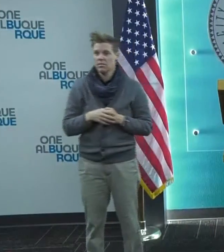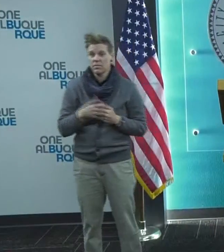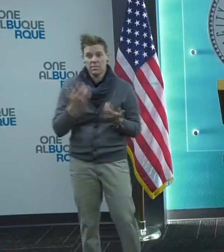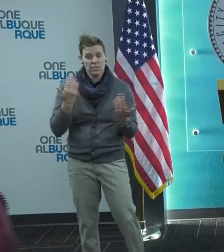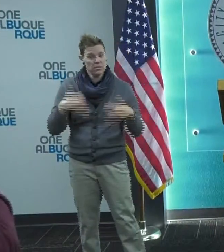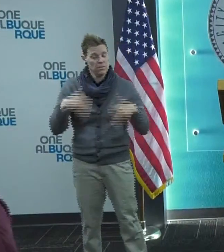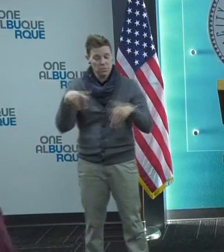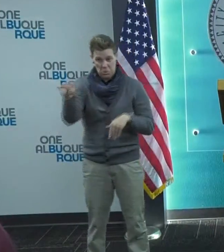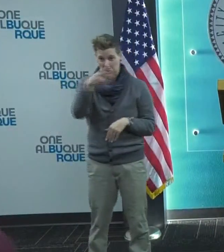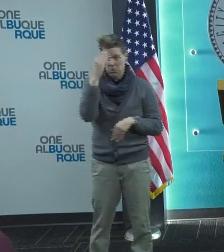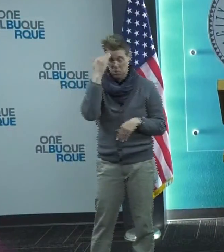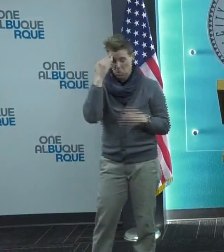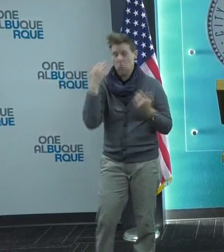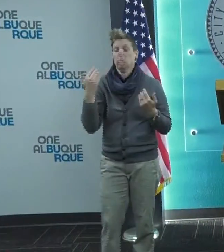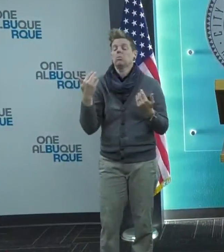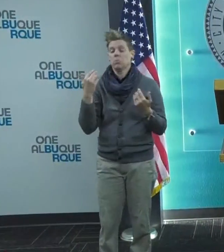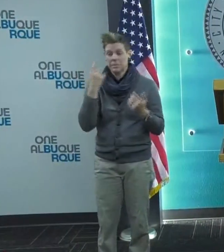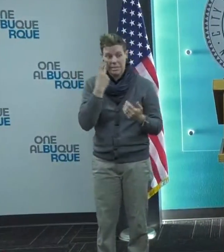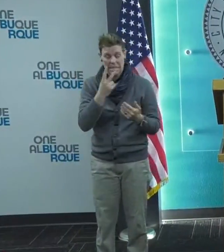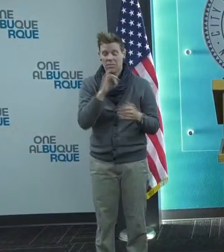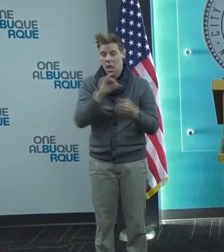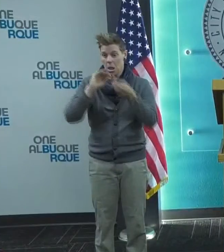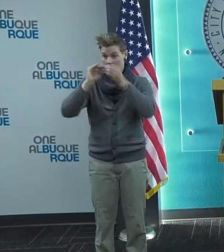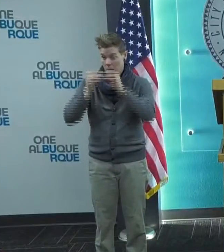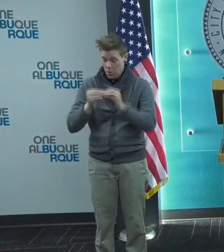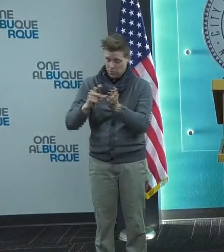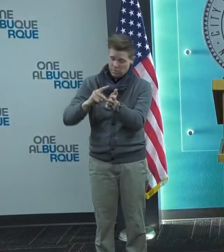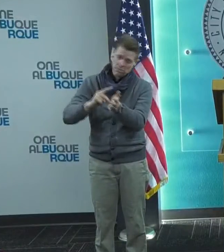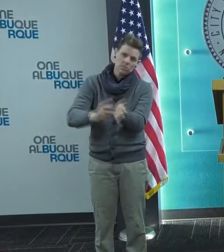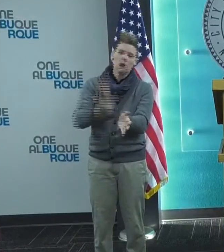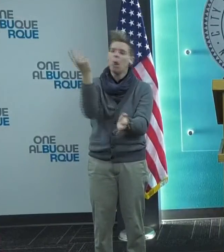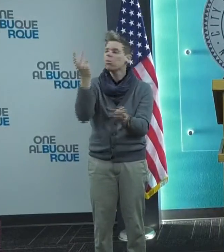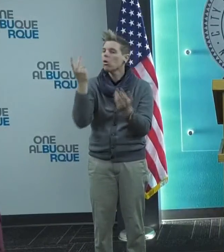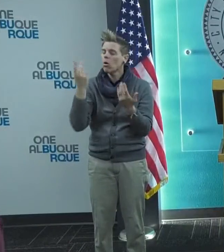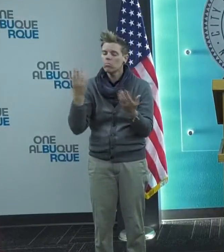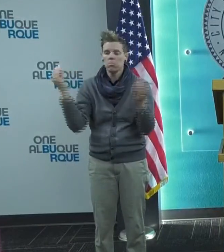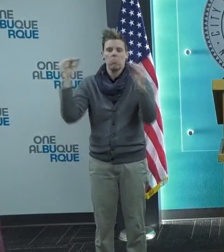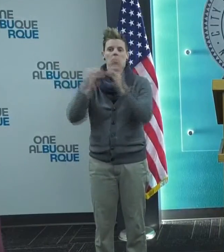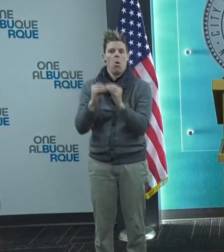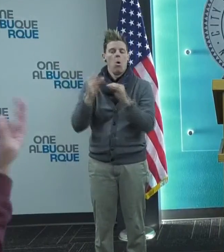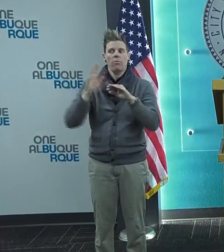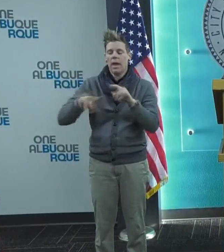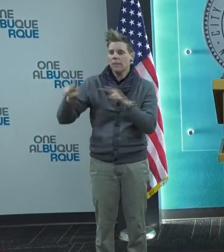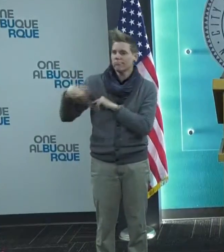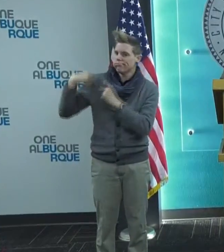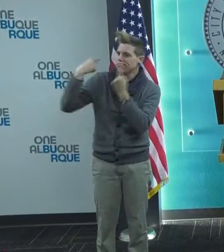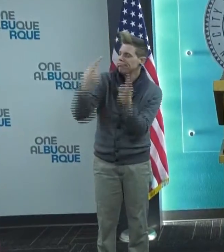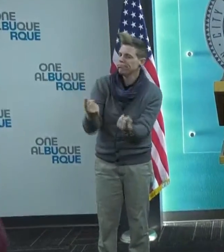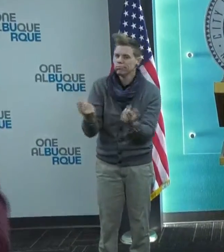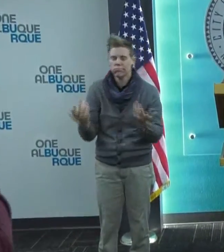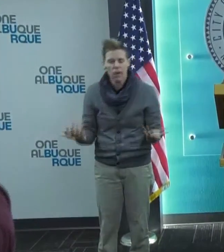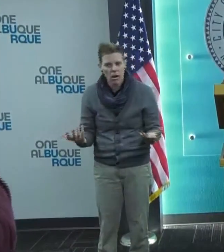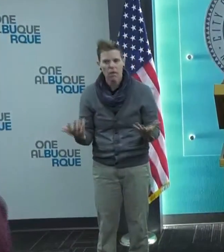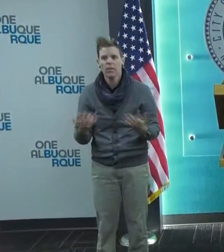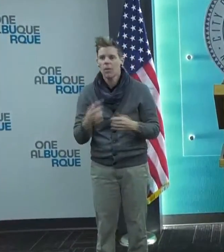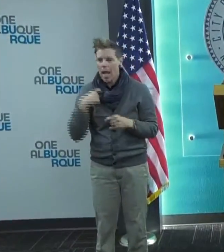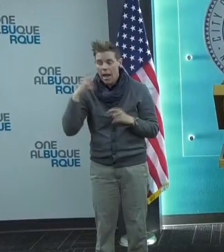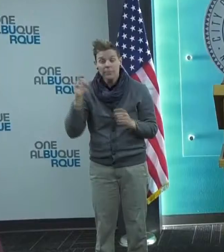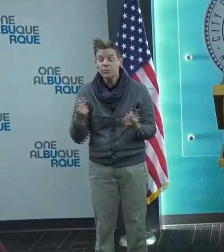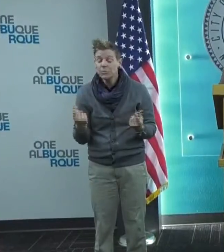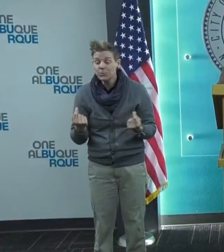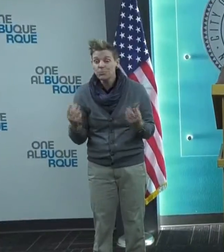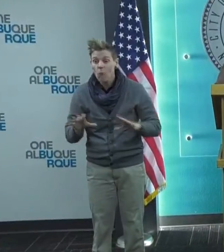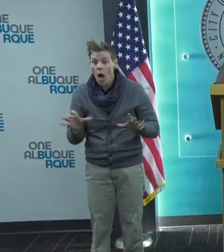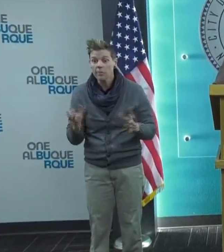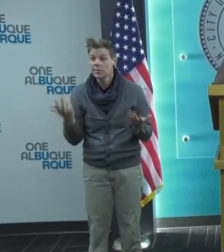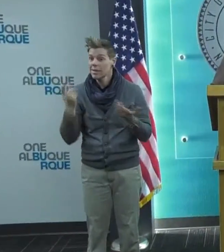basically double what we had been doing in the past. And it's something we're going to have to keep doing, unfortunately, until really the